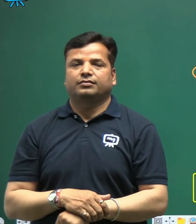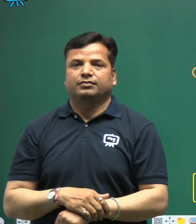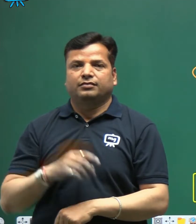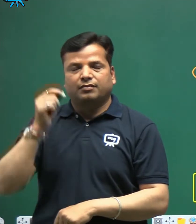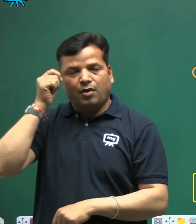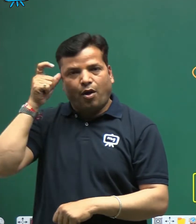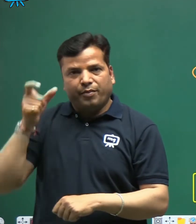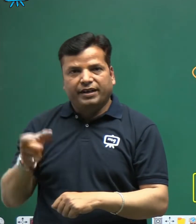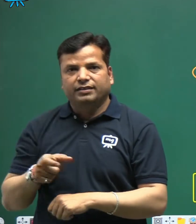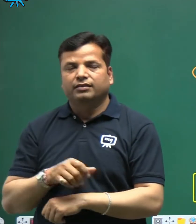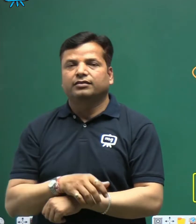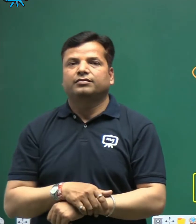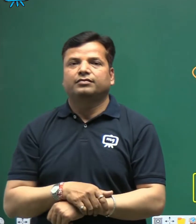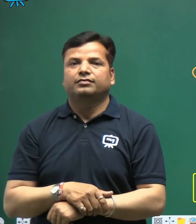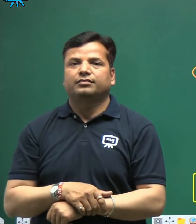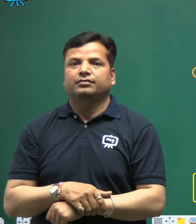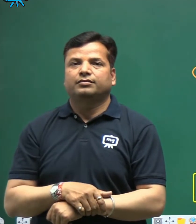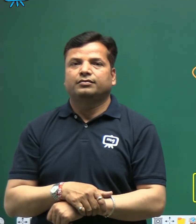pedestal,